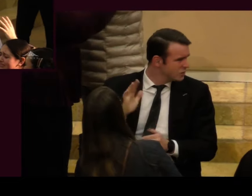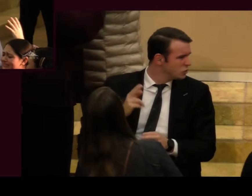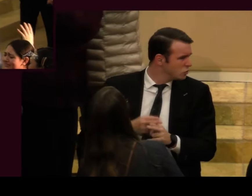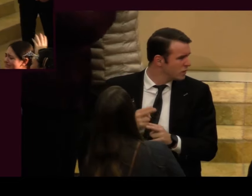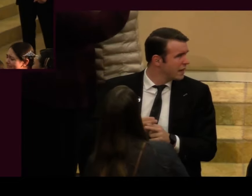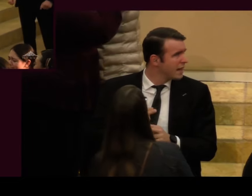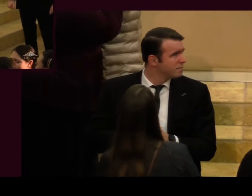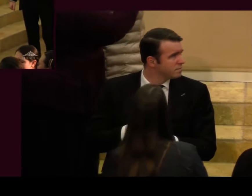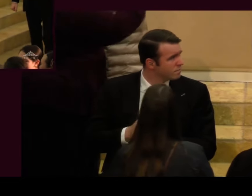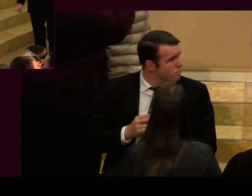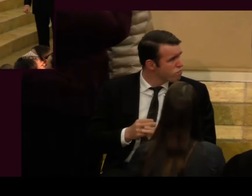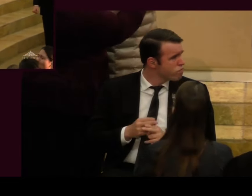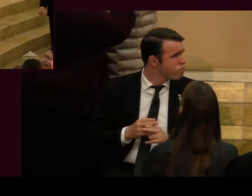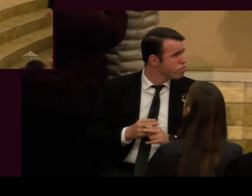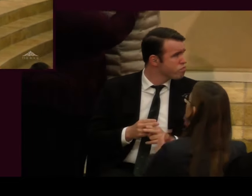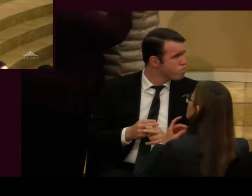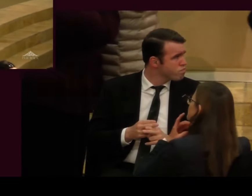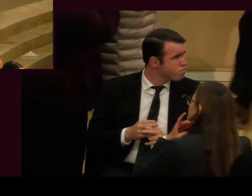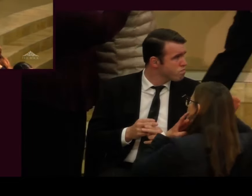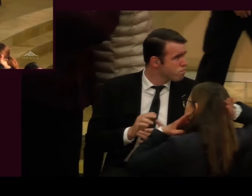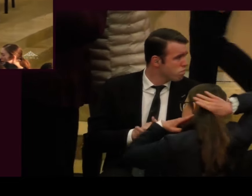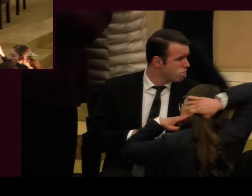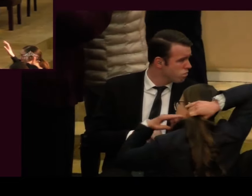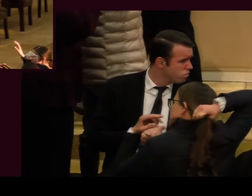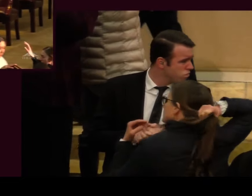Jesus, in your name, Lord.